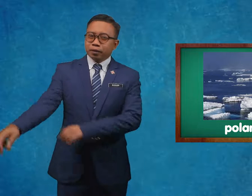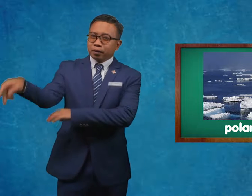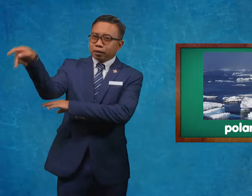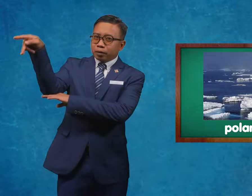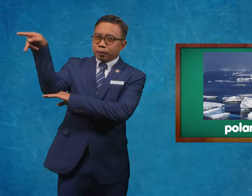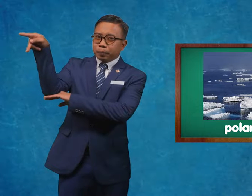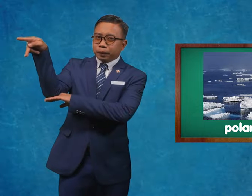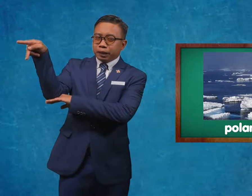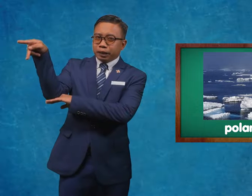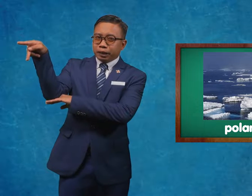P